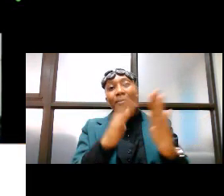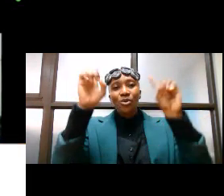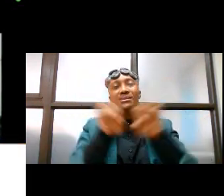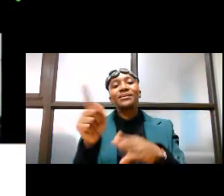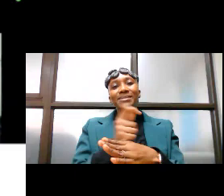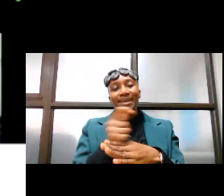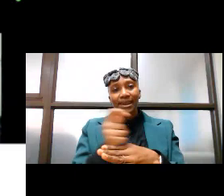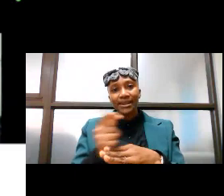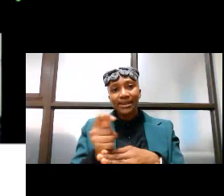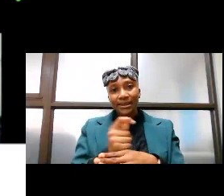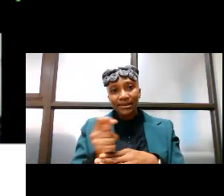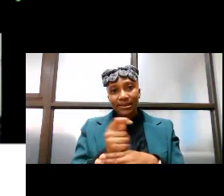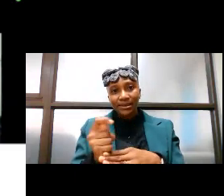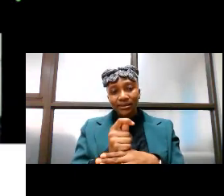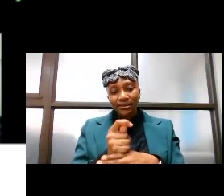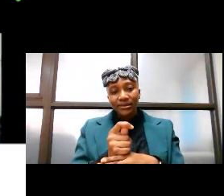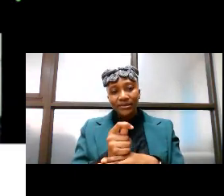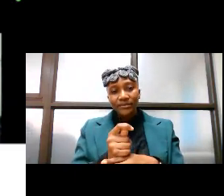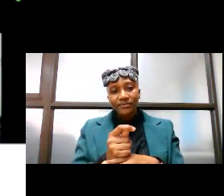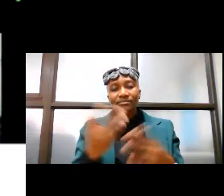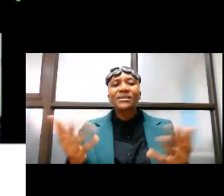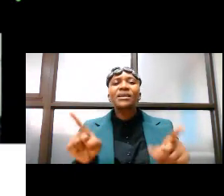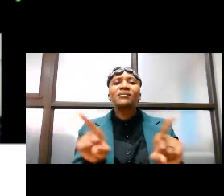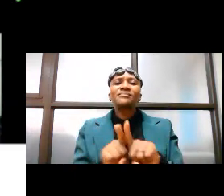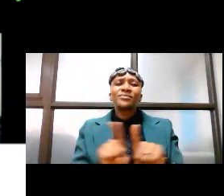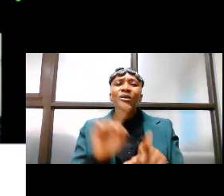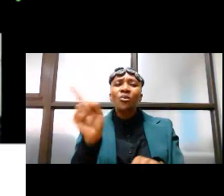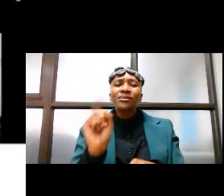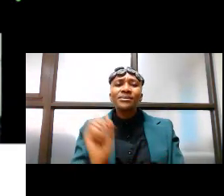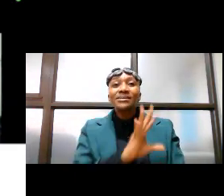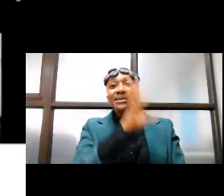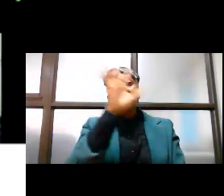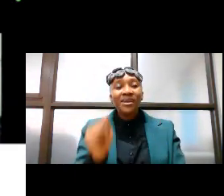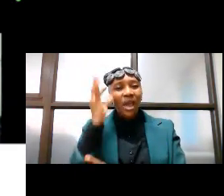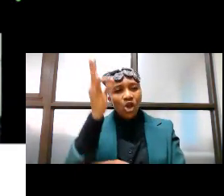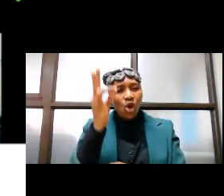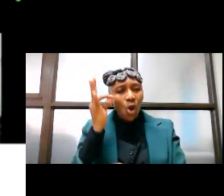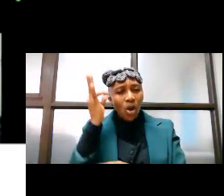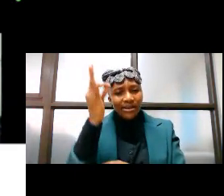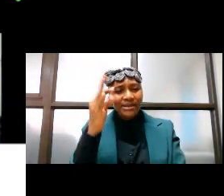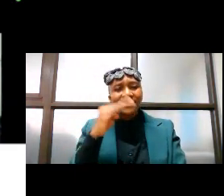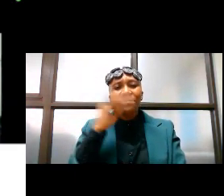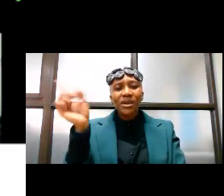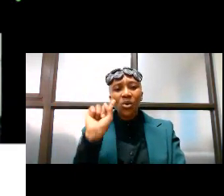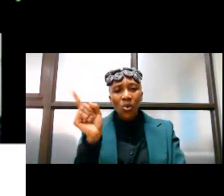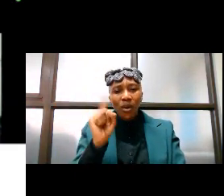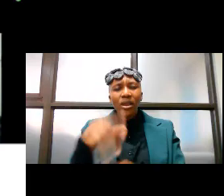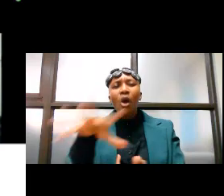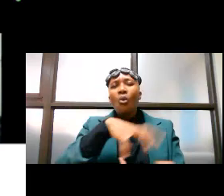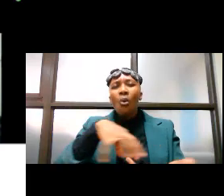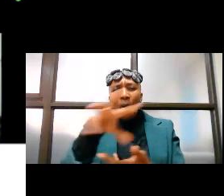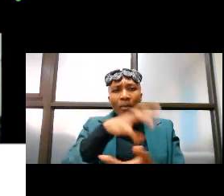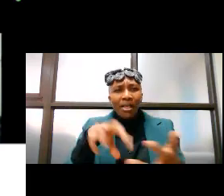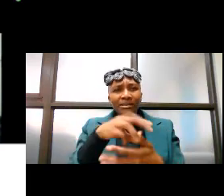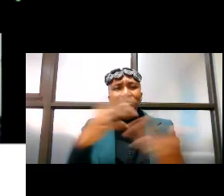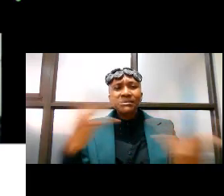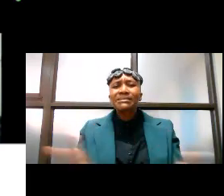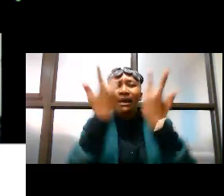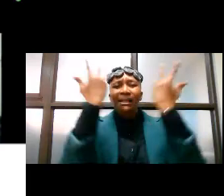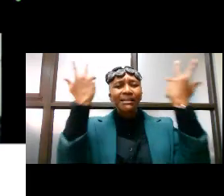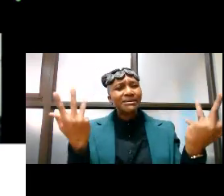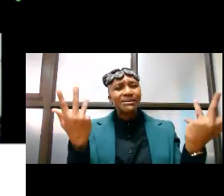The context, our South African context, is a complicated, complex, challenging context to do any work